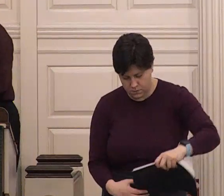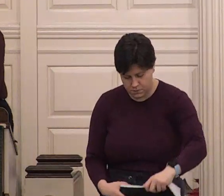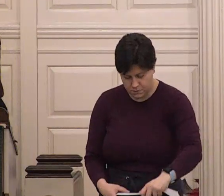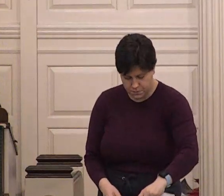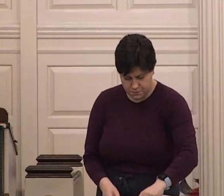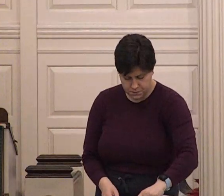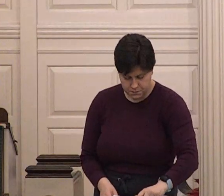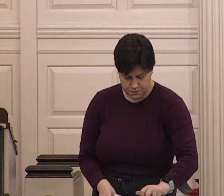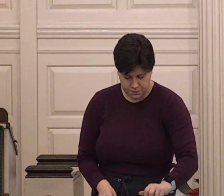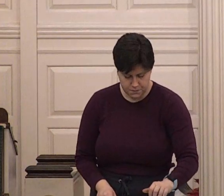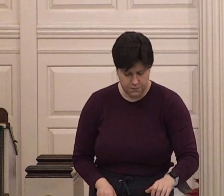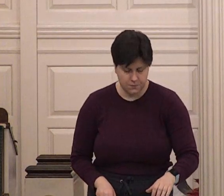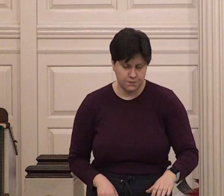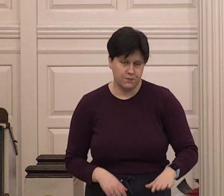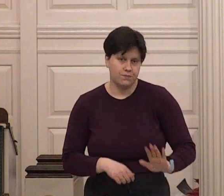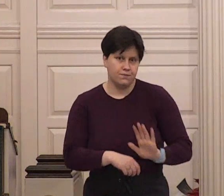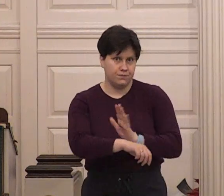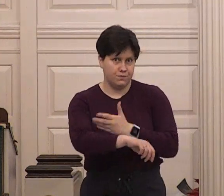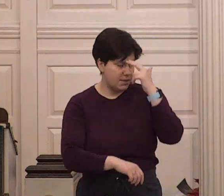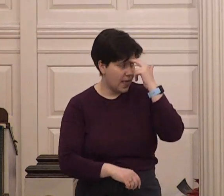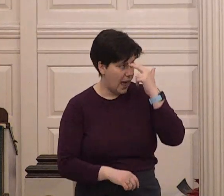Amen.